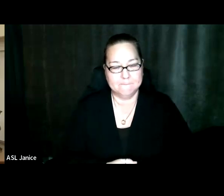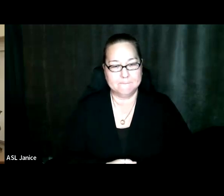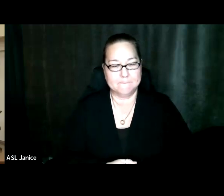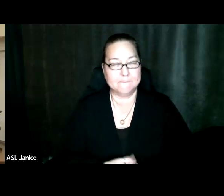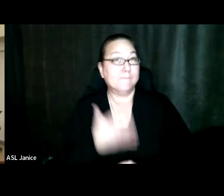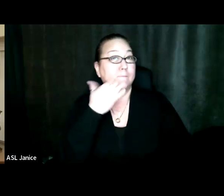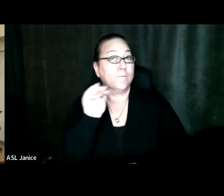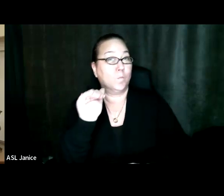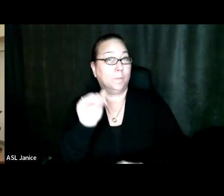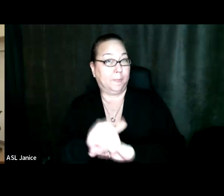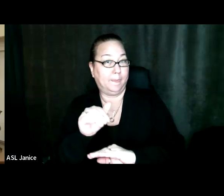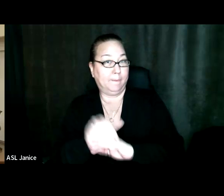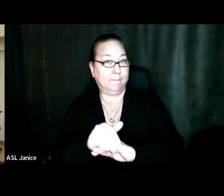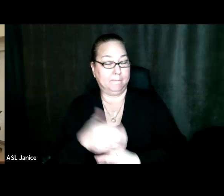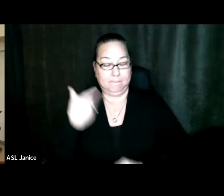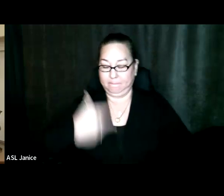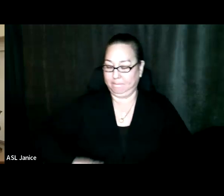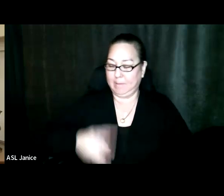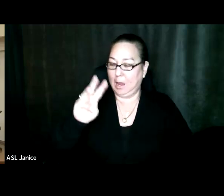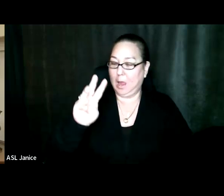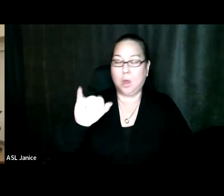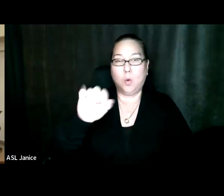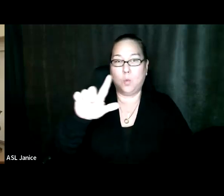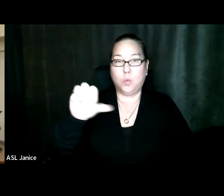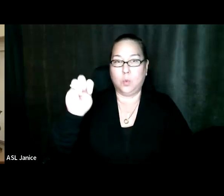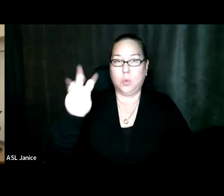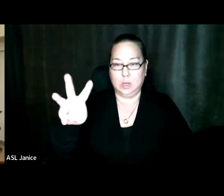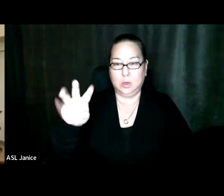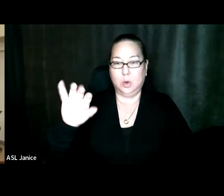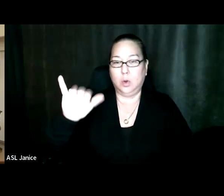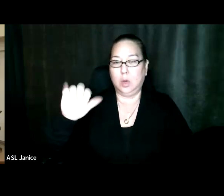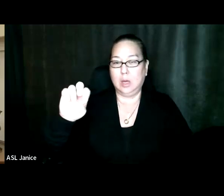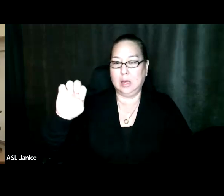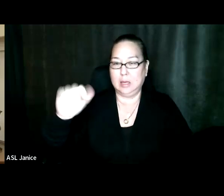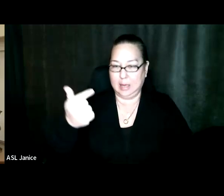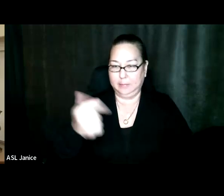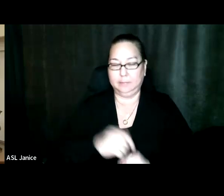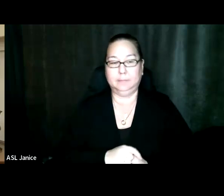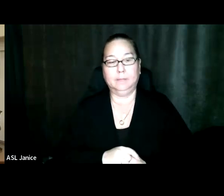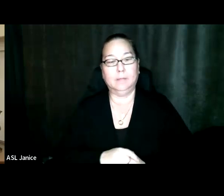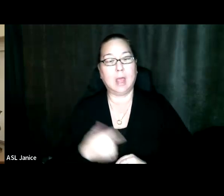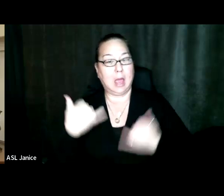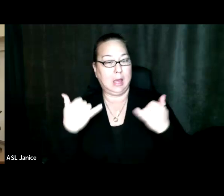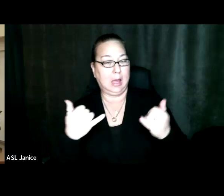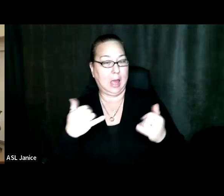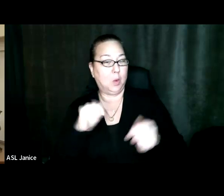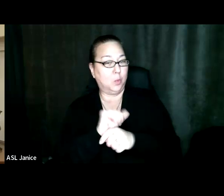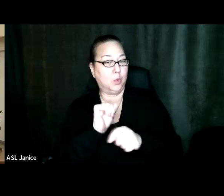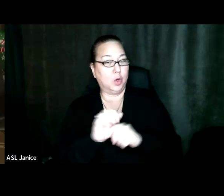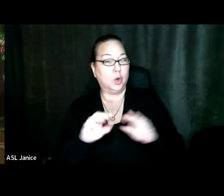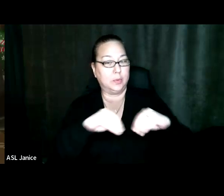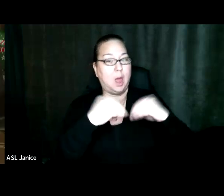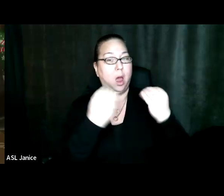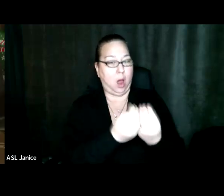Good evening. My name is Willow Yang, and I'm a resident of the Mission Hill. I'm currently working with the Office of Multilingual and